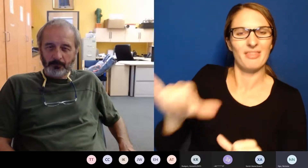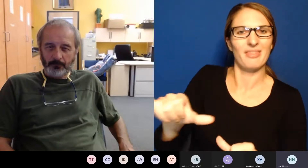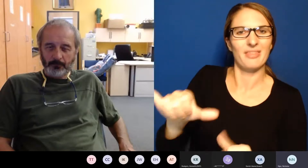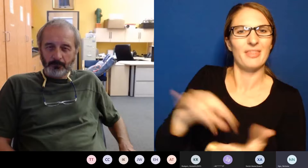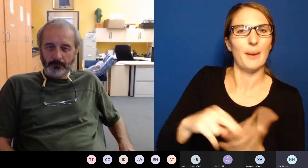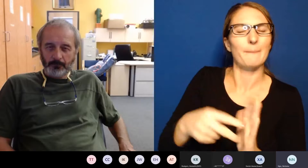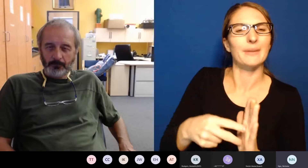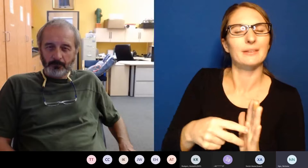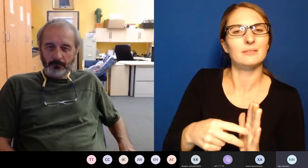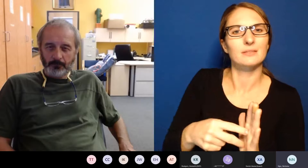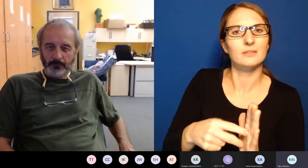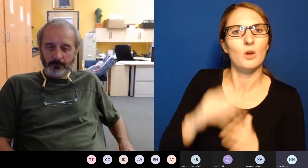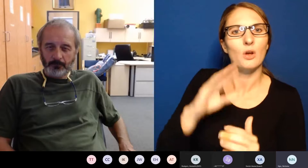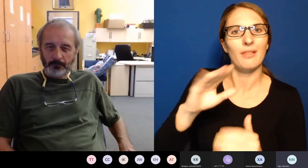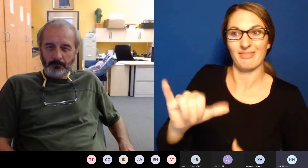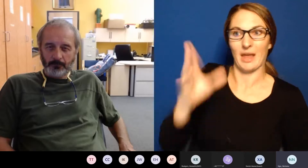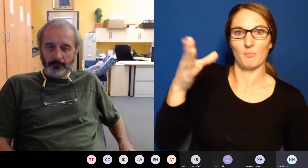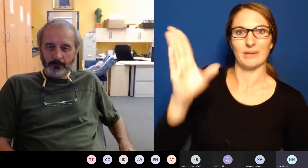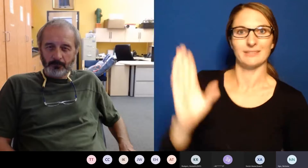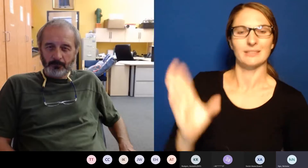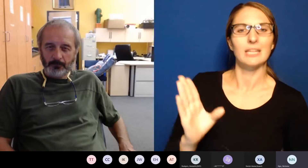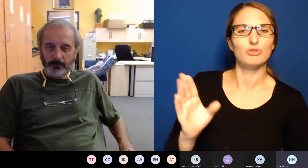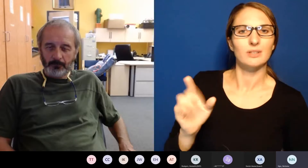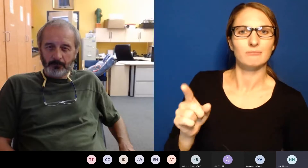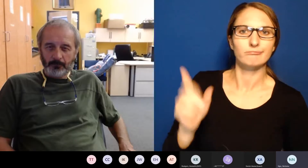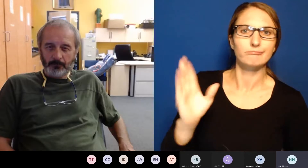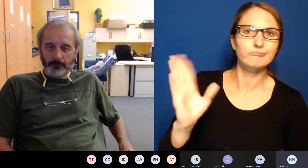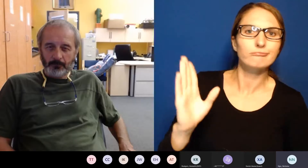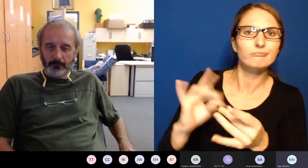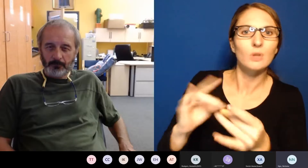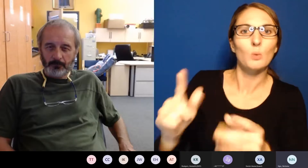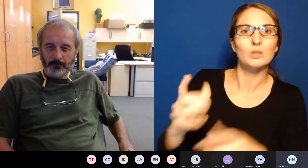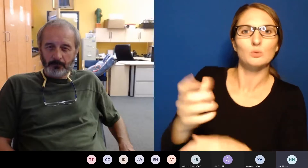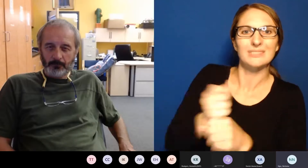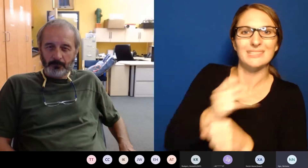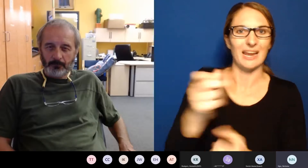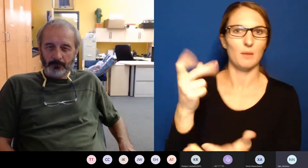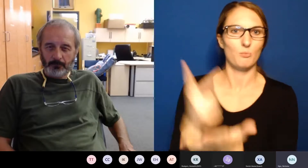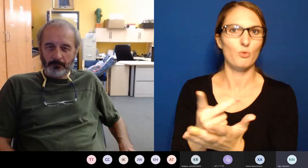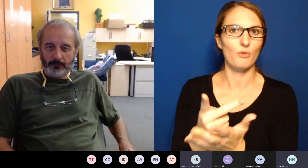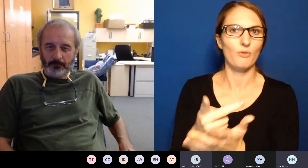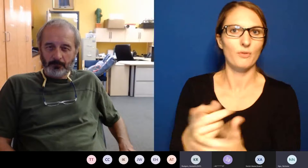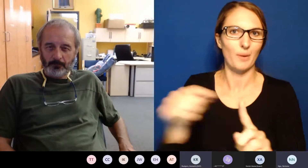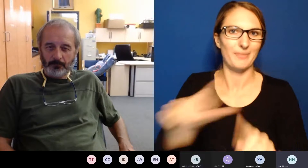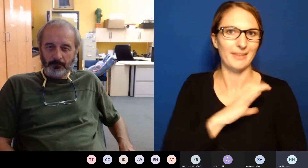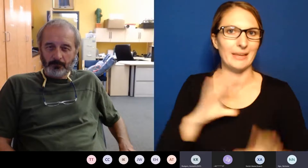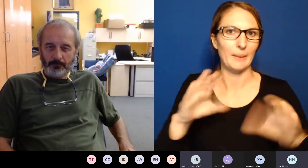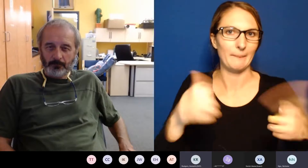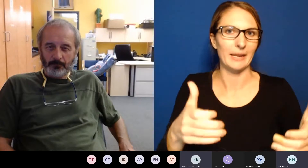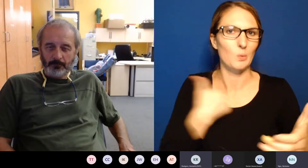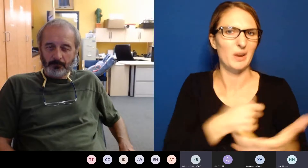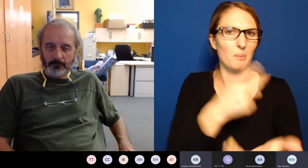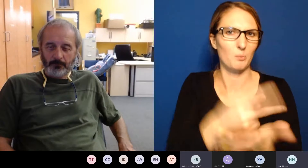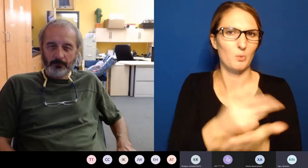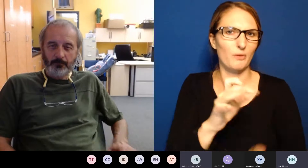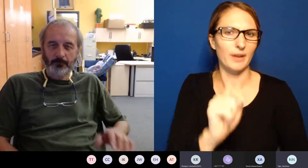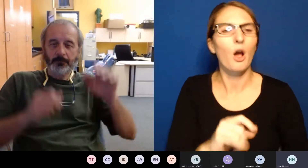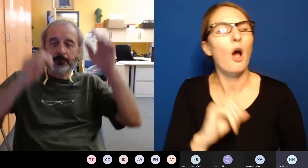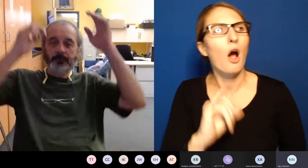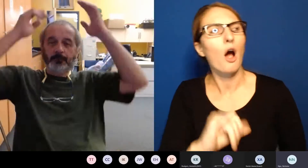means that the presentation was received and approved by the committee. Okay.